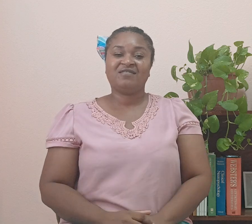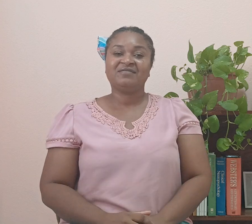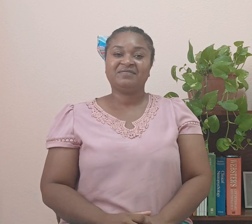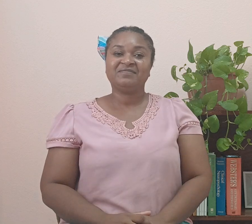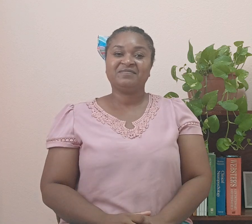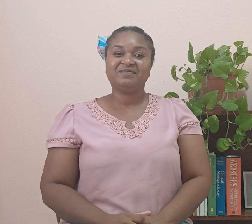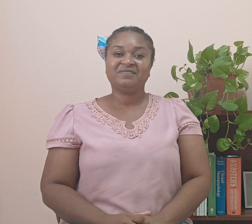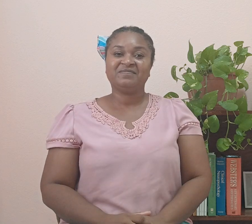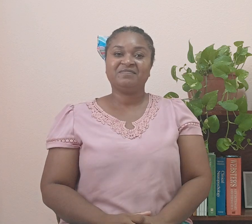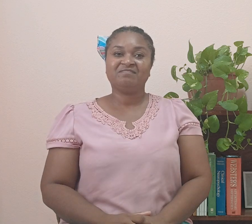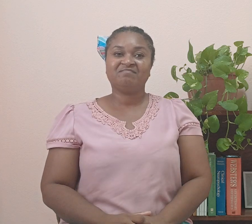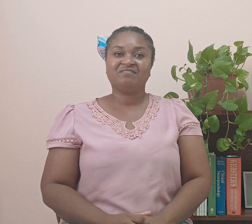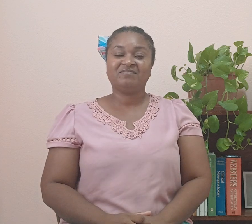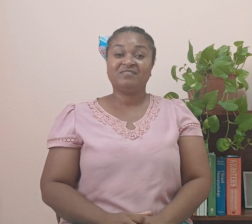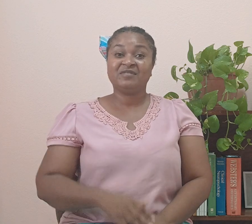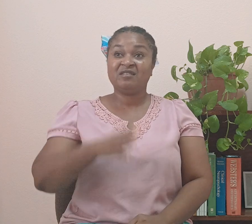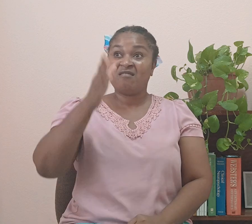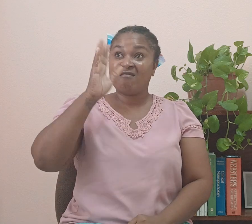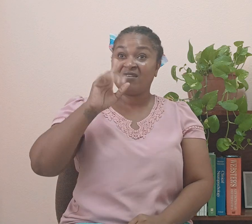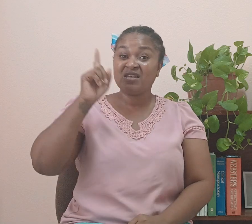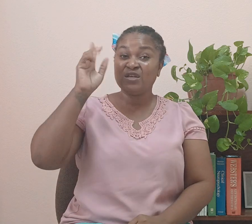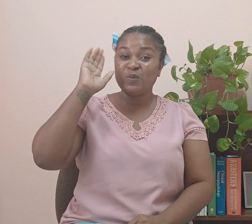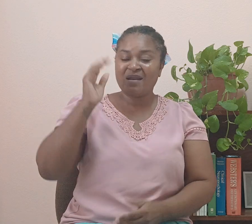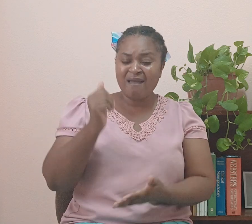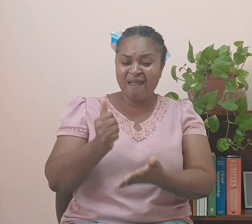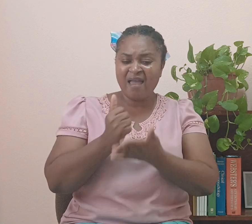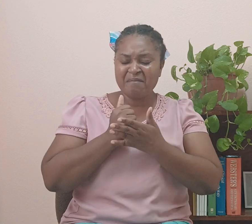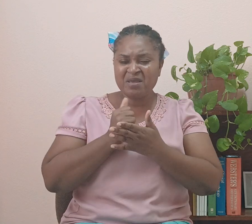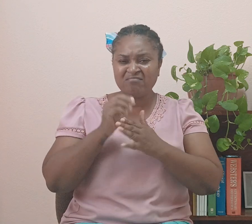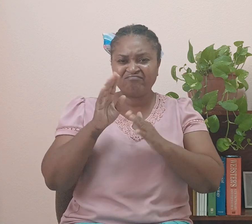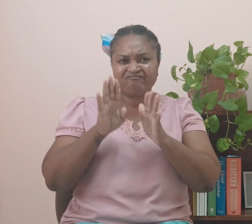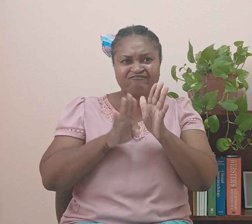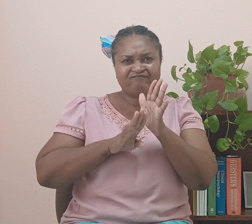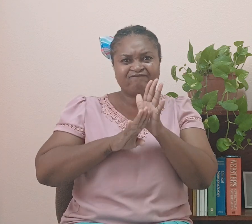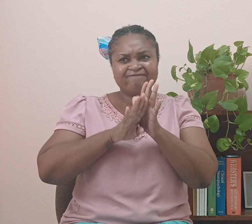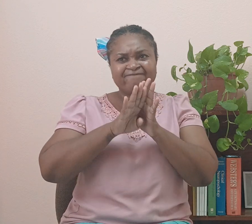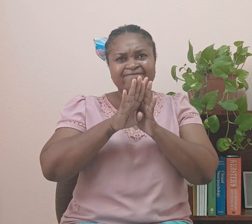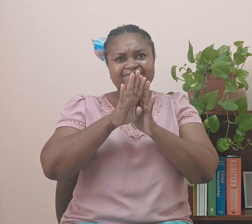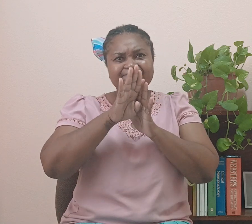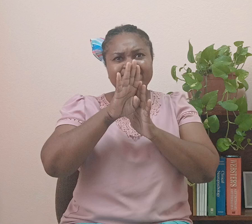God will help me build my life so I walk with courage.